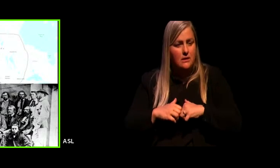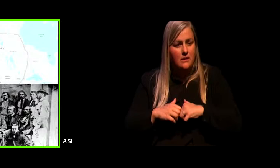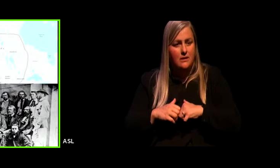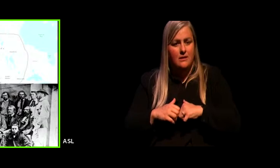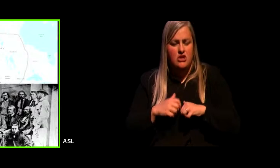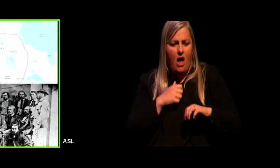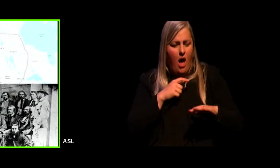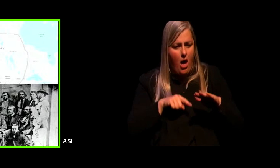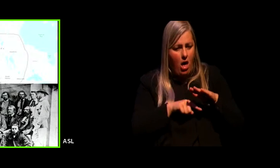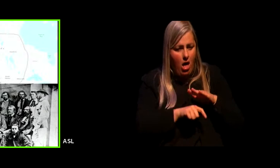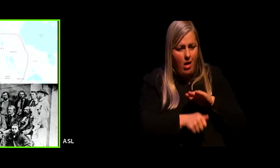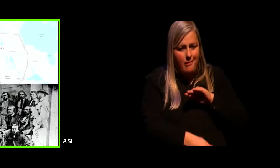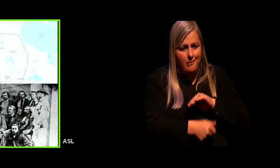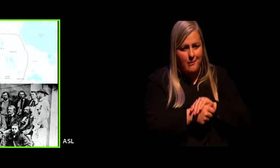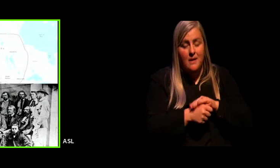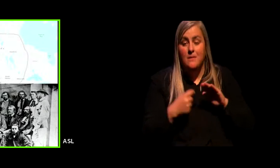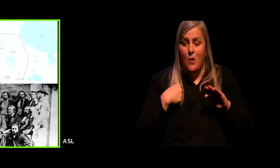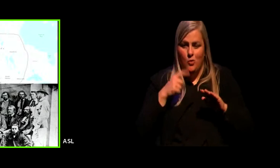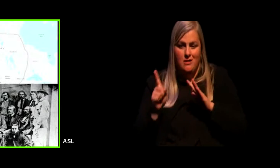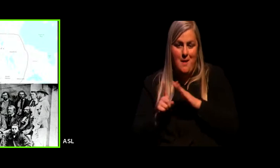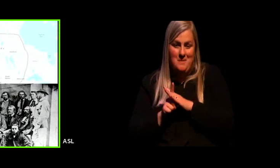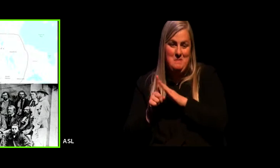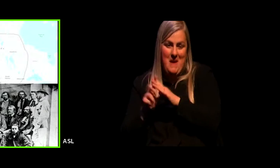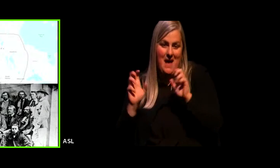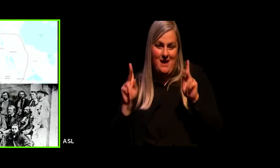while. We're coming back.